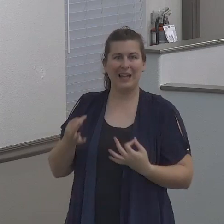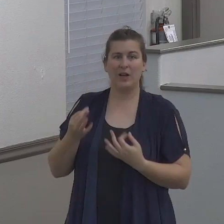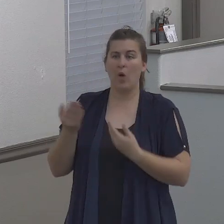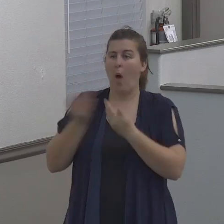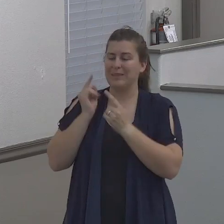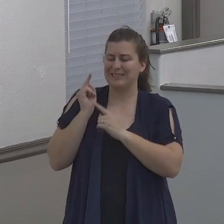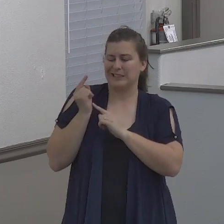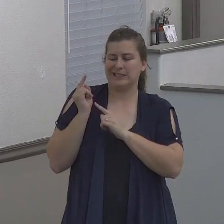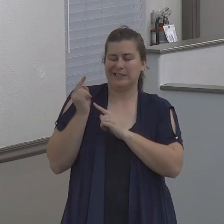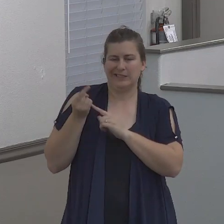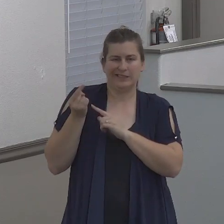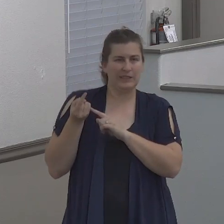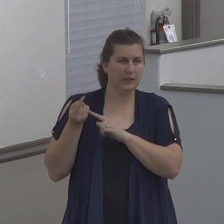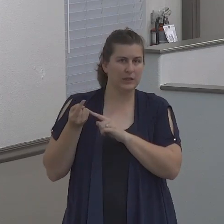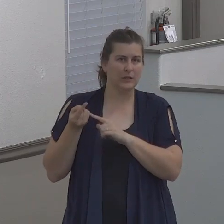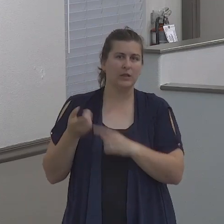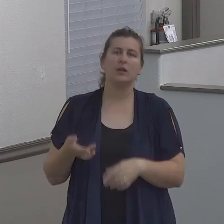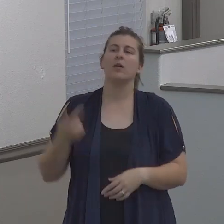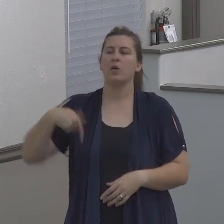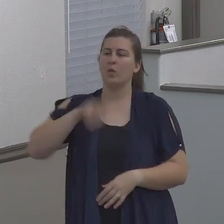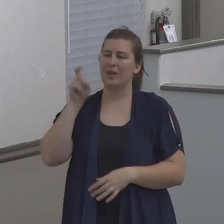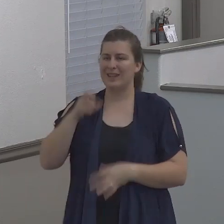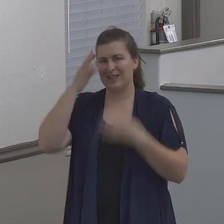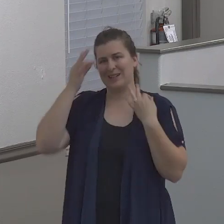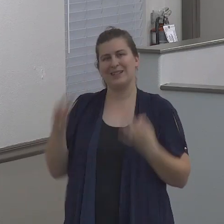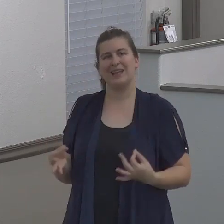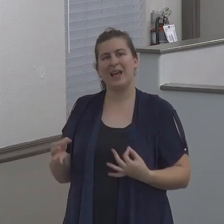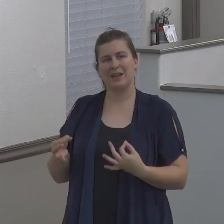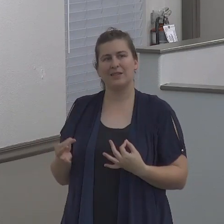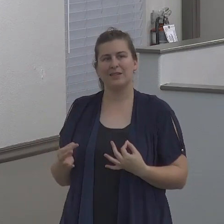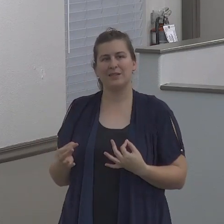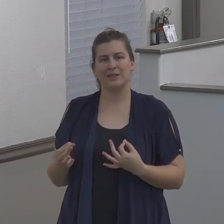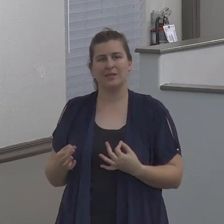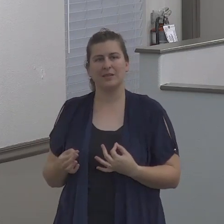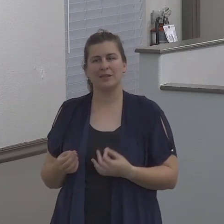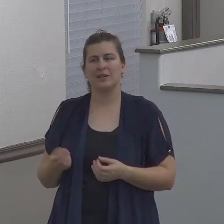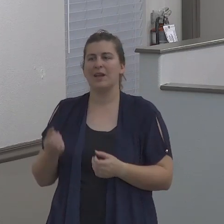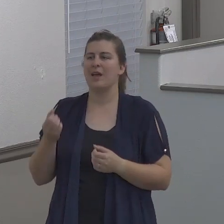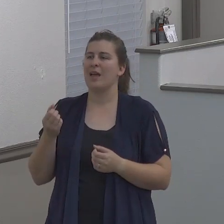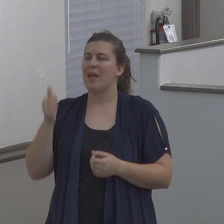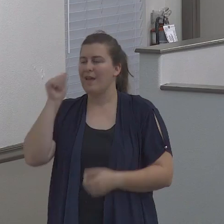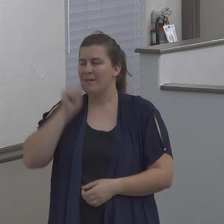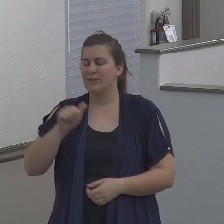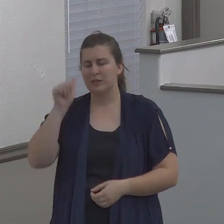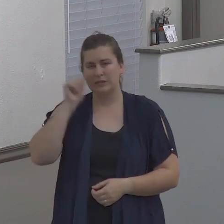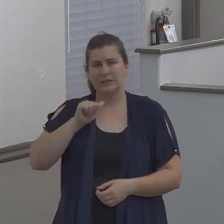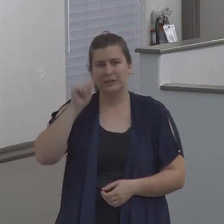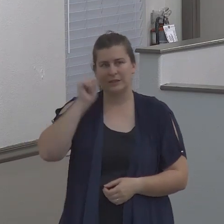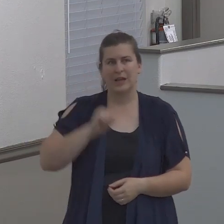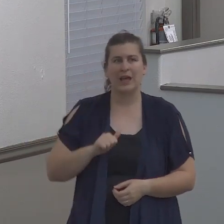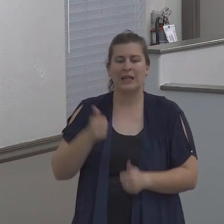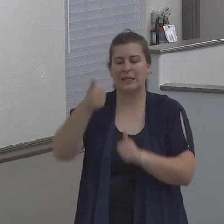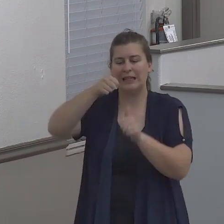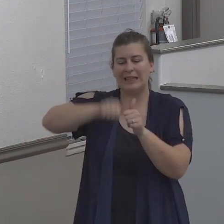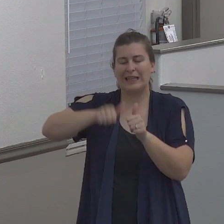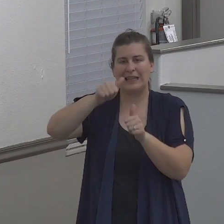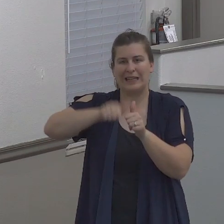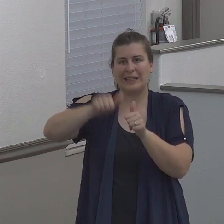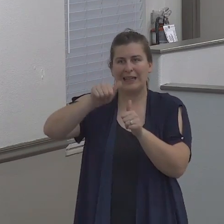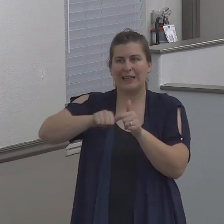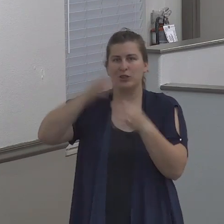minute. It's almost second by second. It's decision by decision.